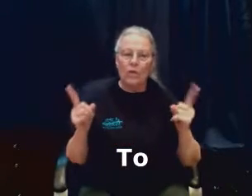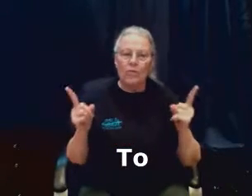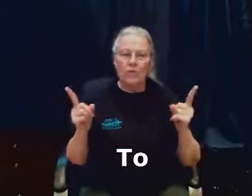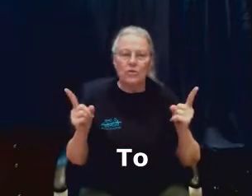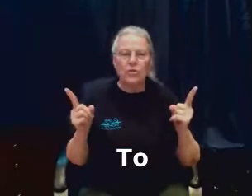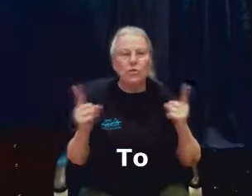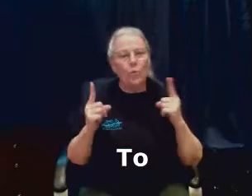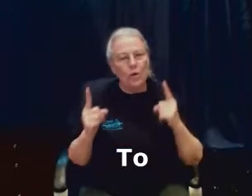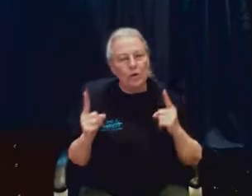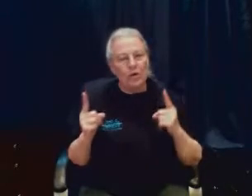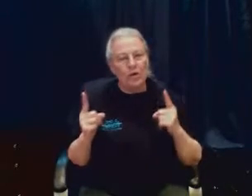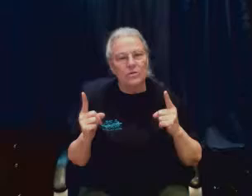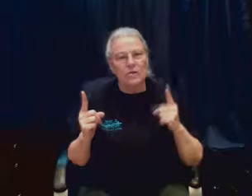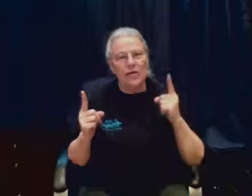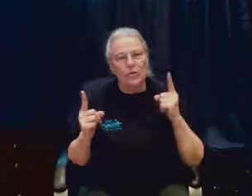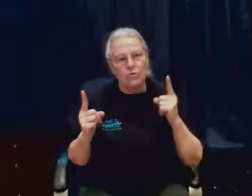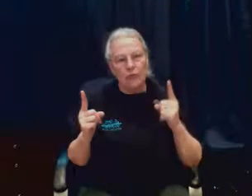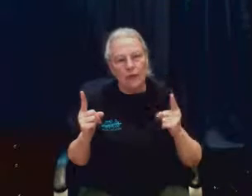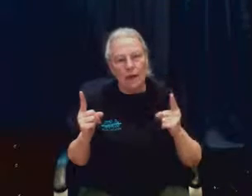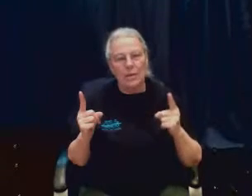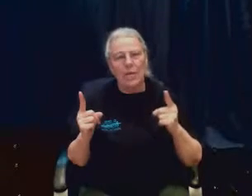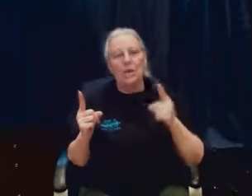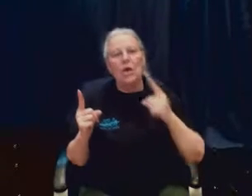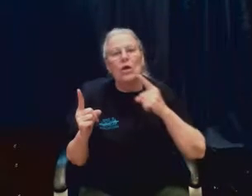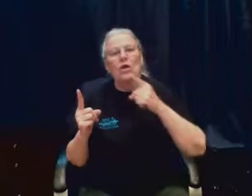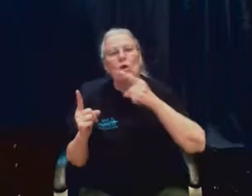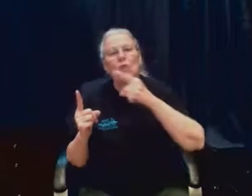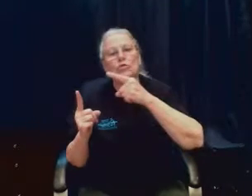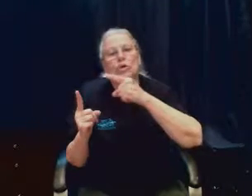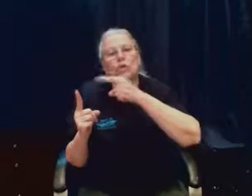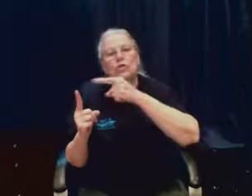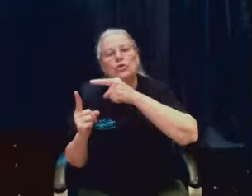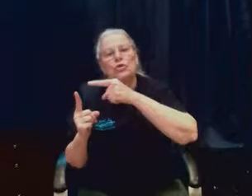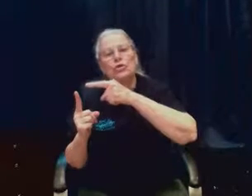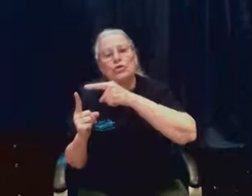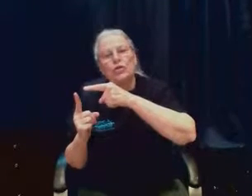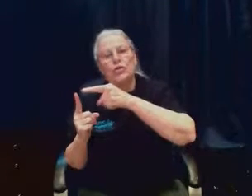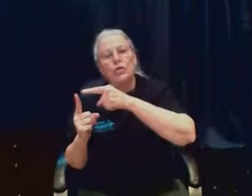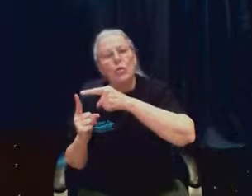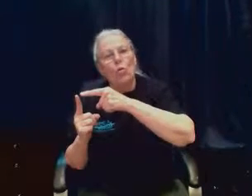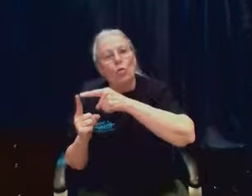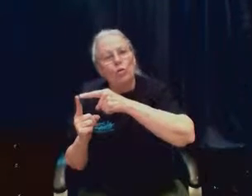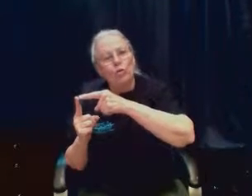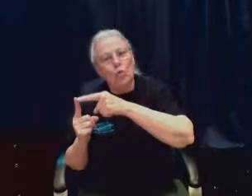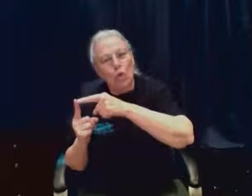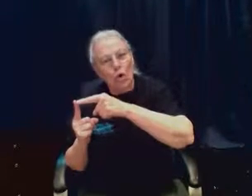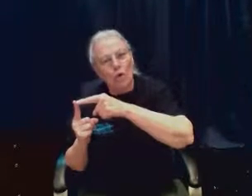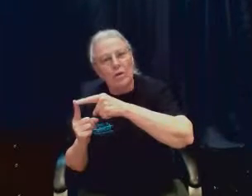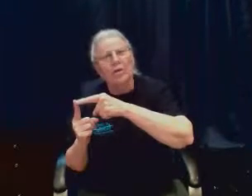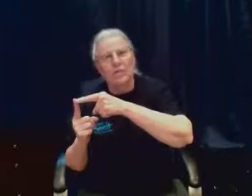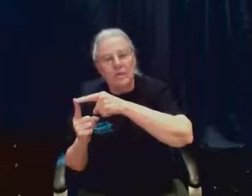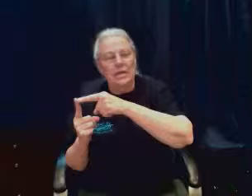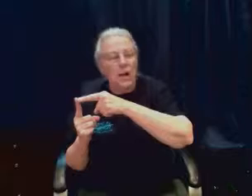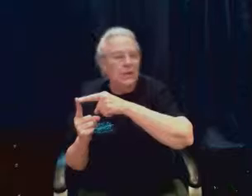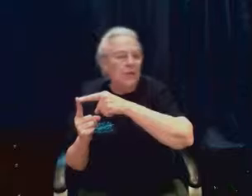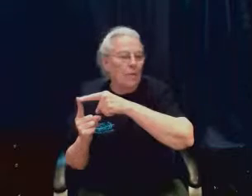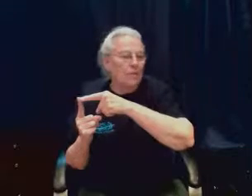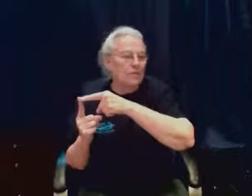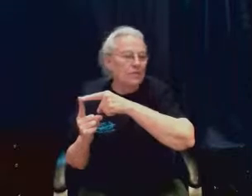you've got 2 pointer fingers and your dominant goes to or toward the non-dominant